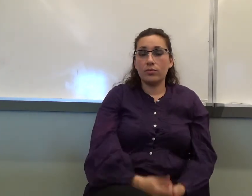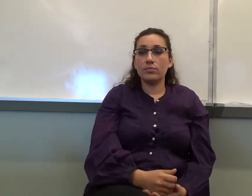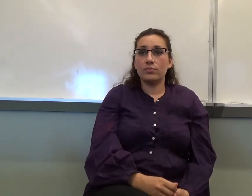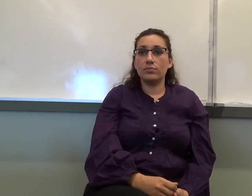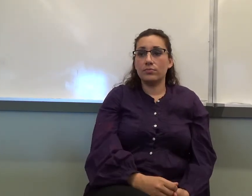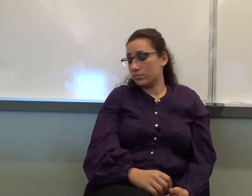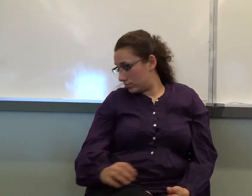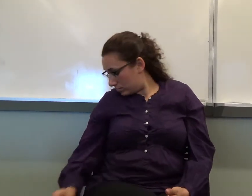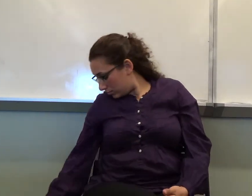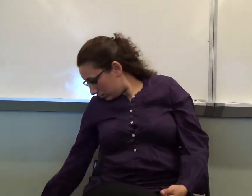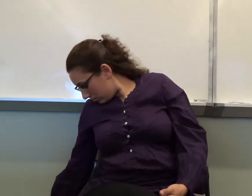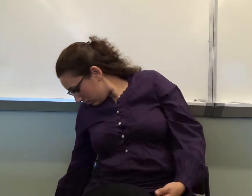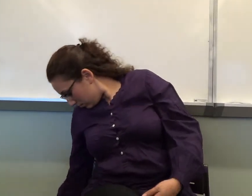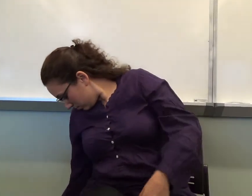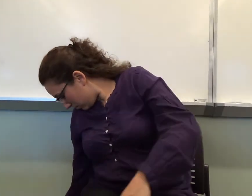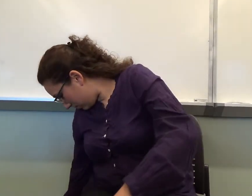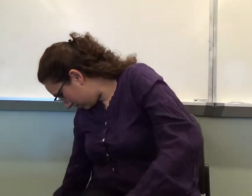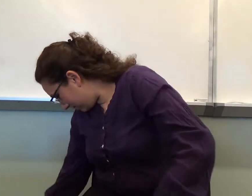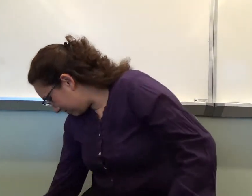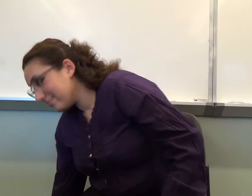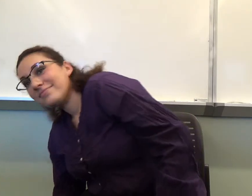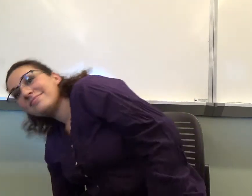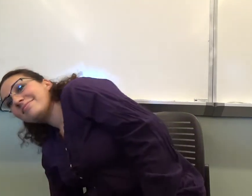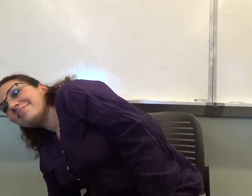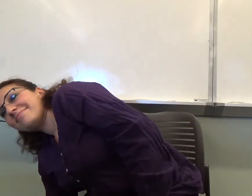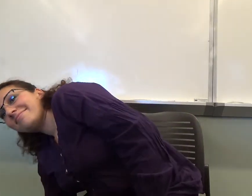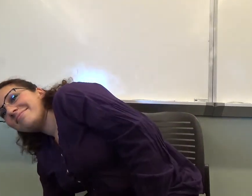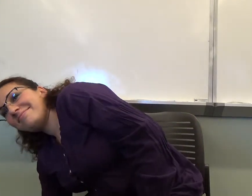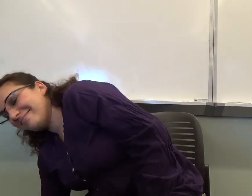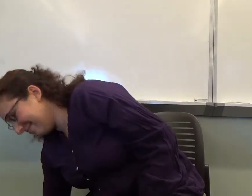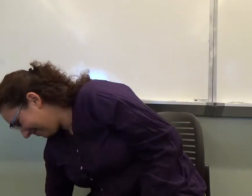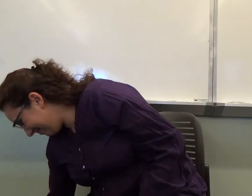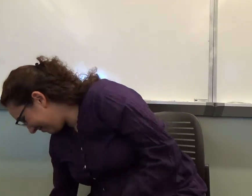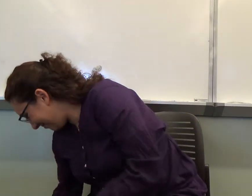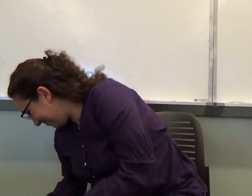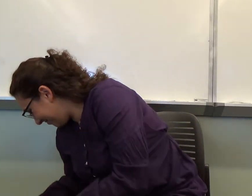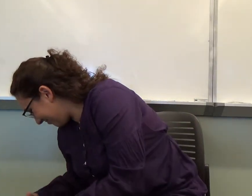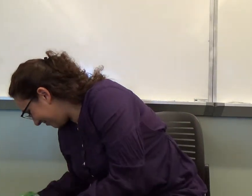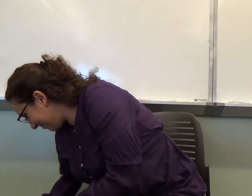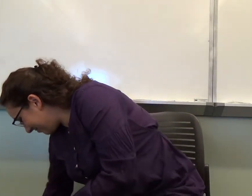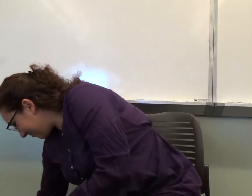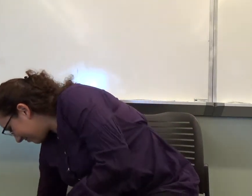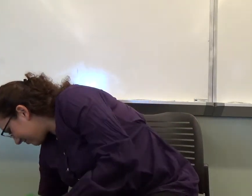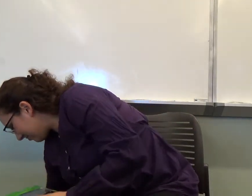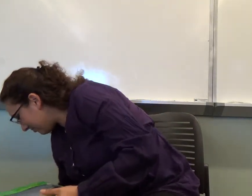late, make sure that you check with me so I got to give you credit for being here.